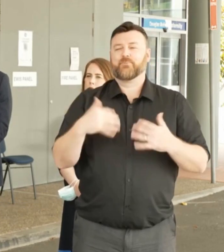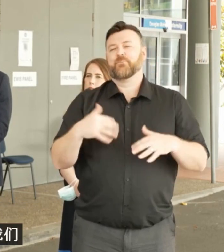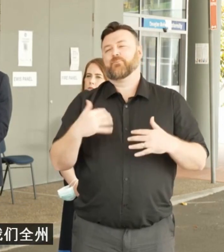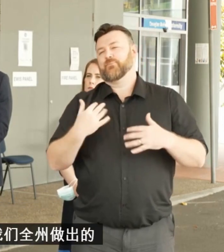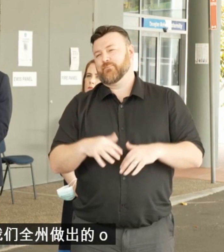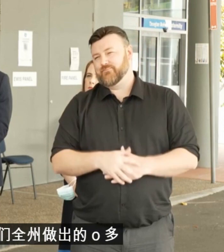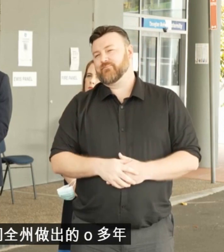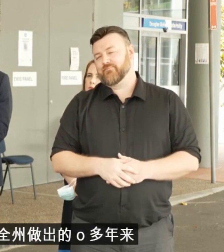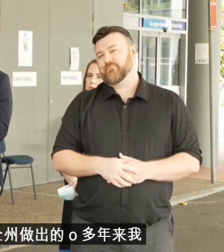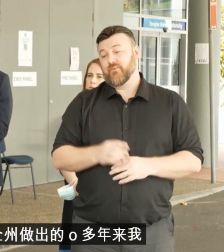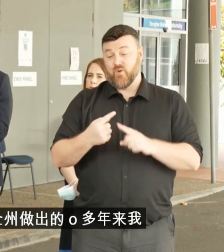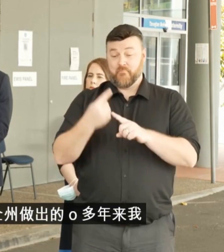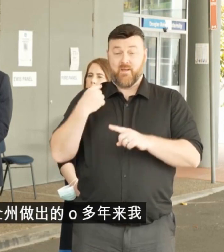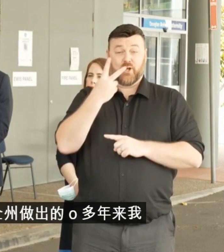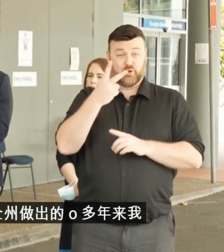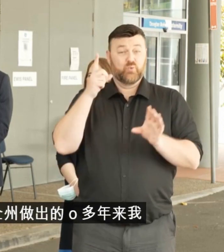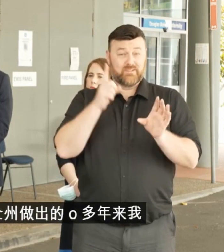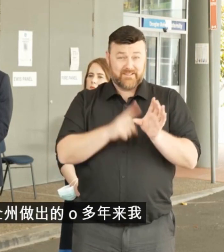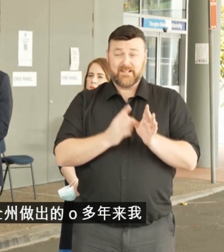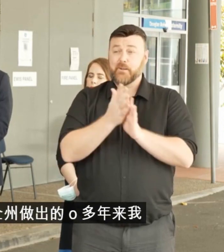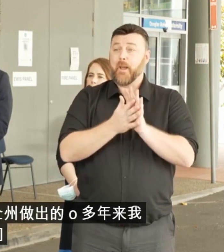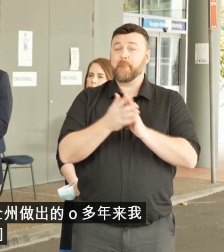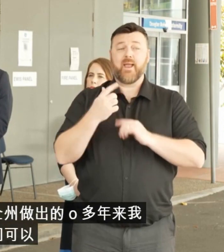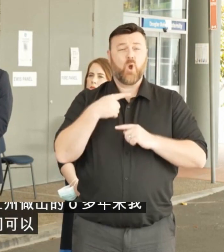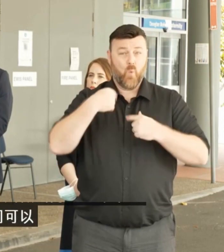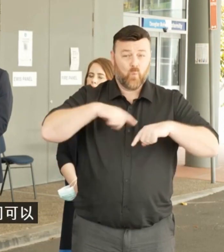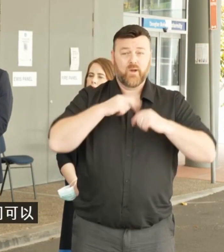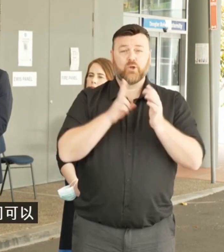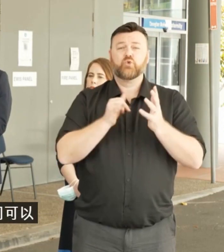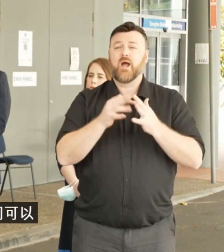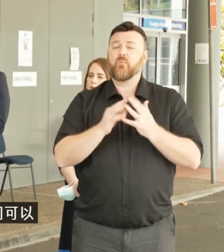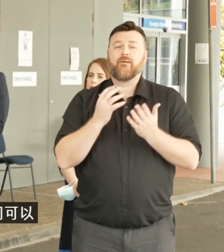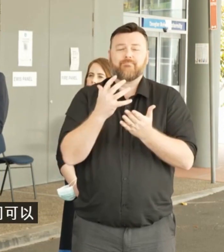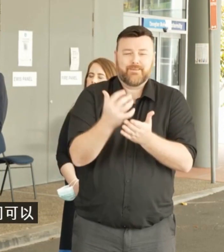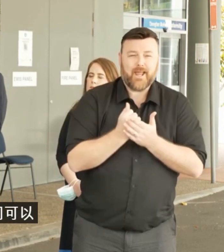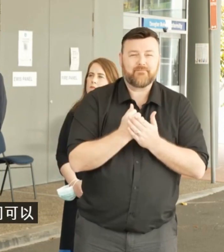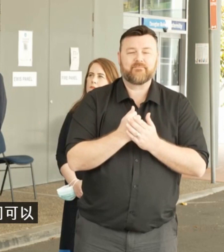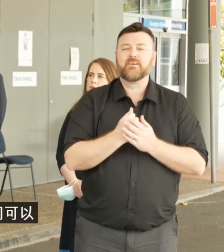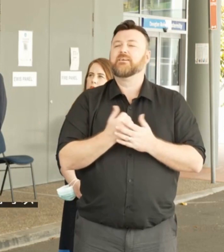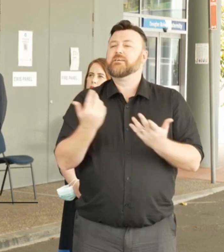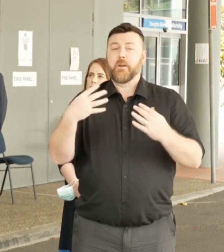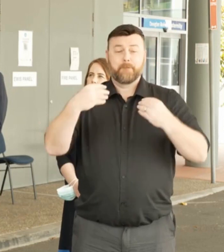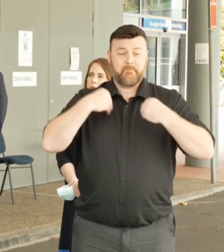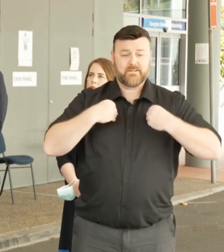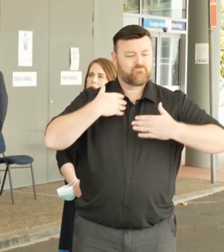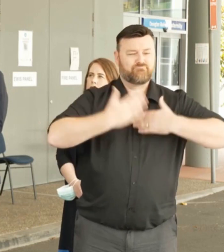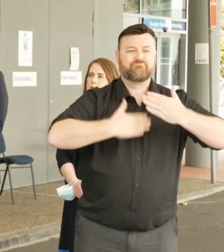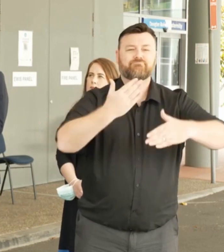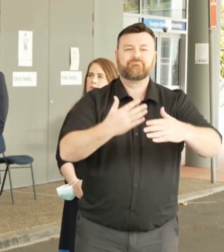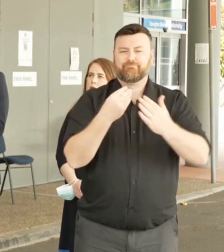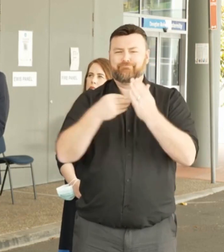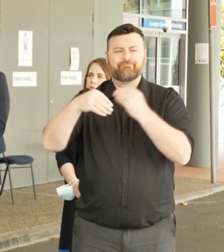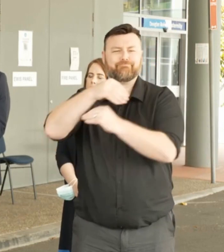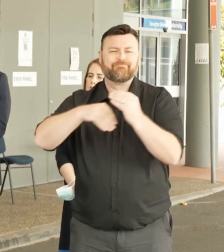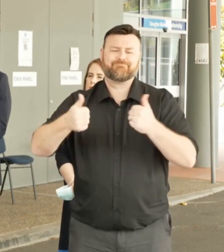the last 2 years have ensured that we keep people safe, we can open up the economy, keep people in work, provide an